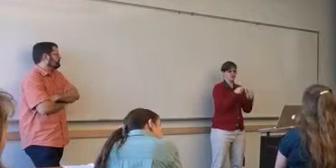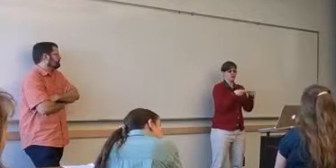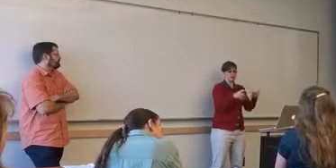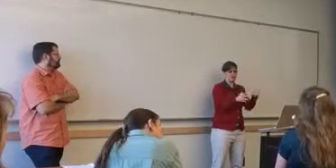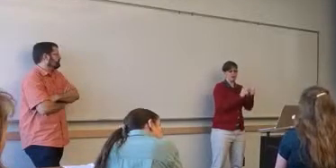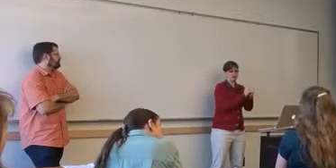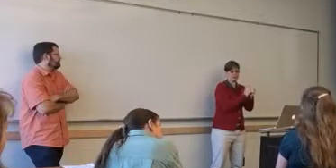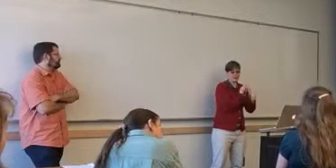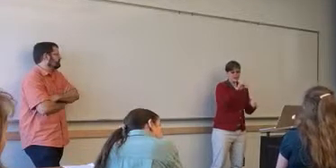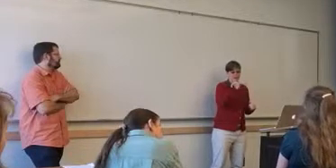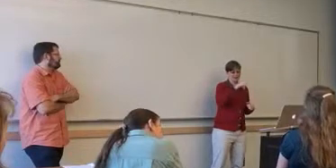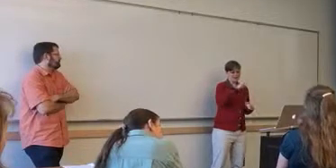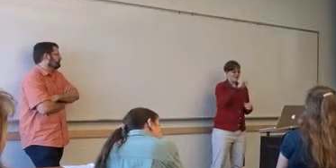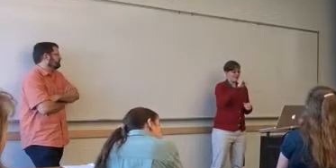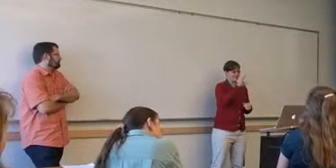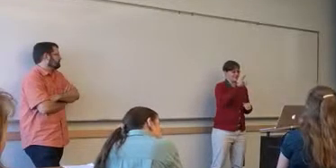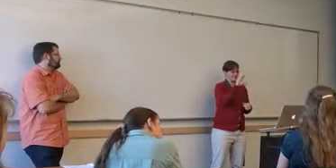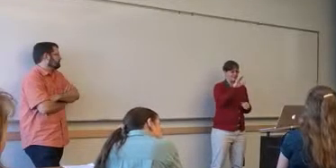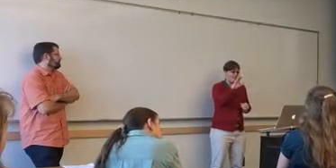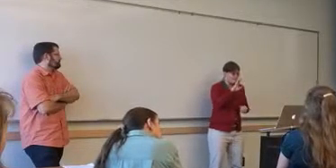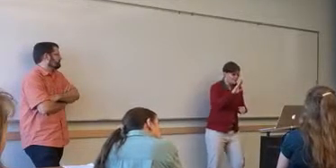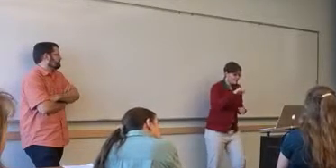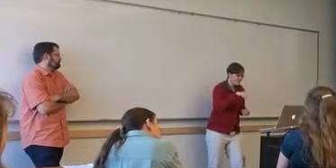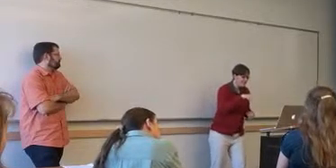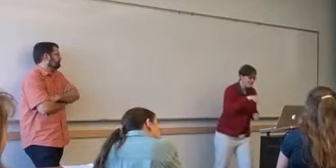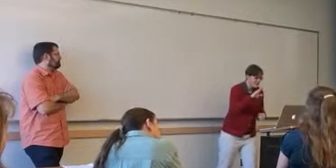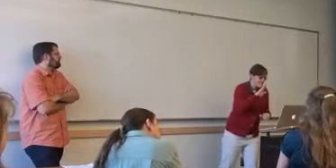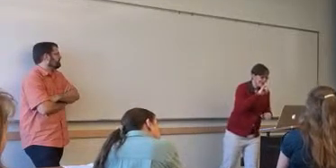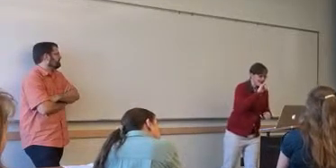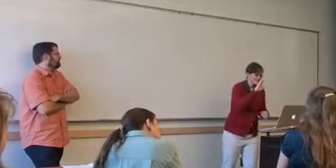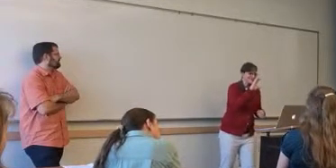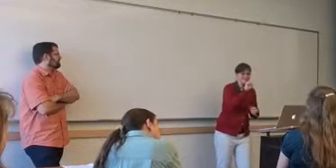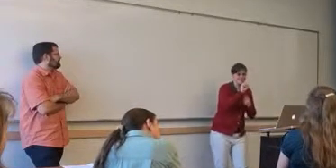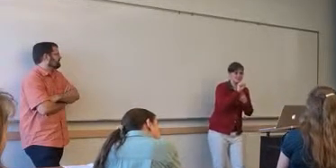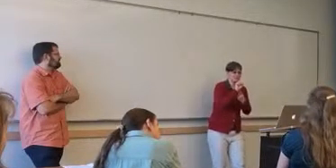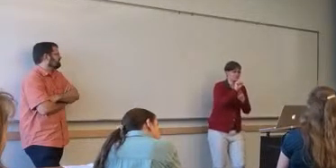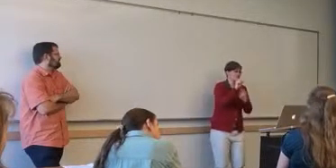an assessment to make sure that they are getting the BICS,